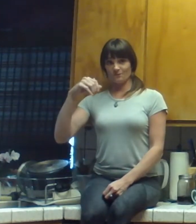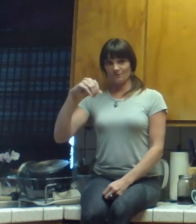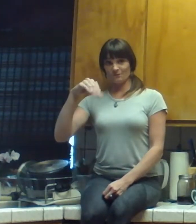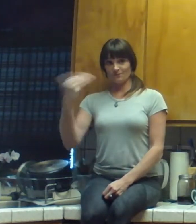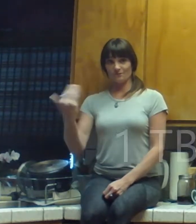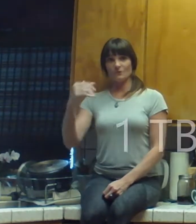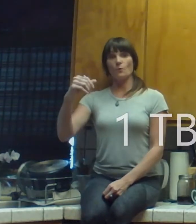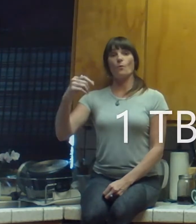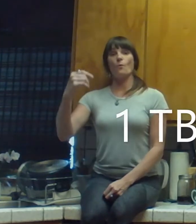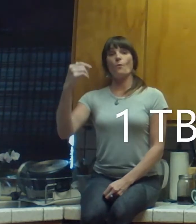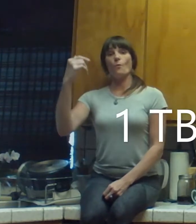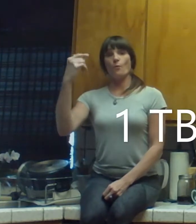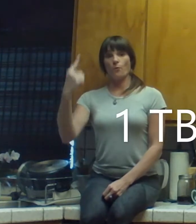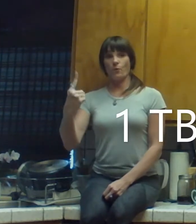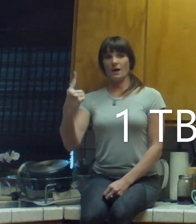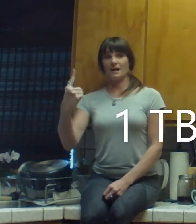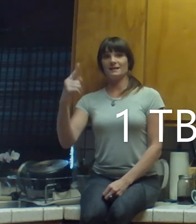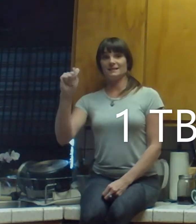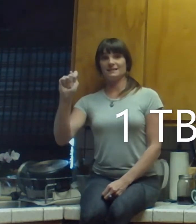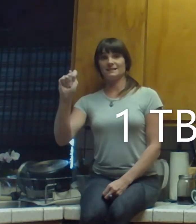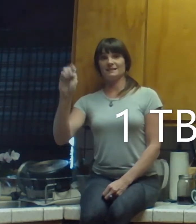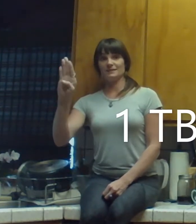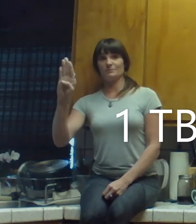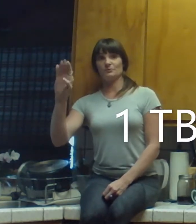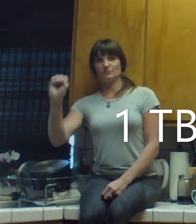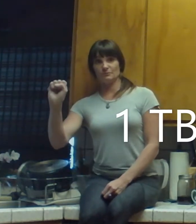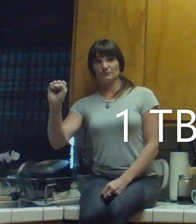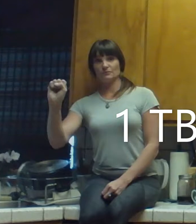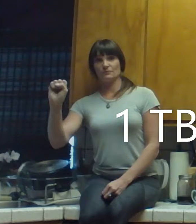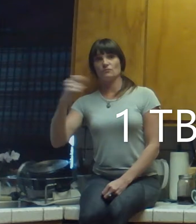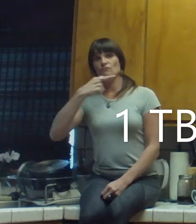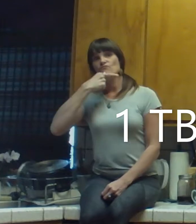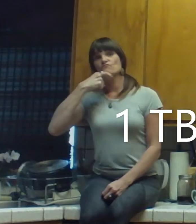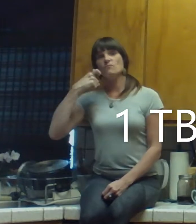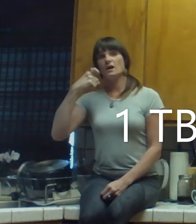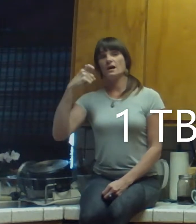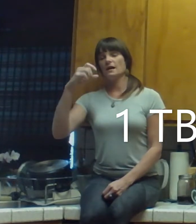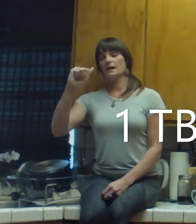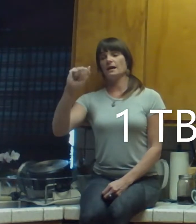about 1 tablespoon of dry active yeast.